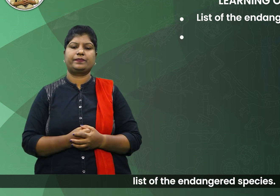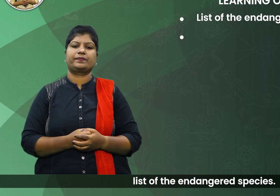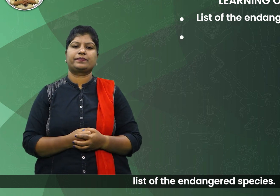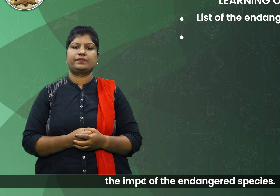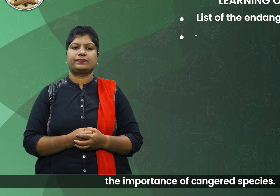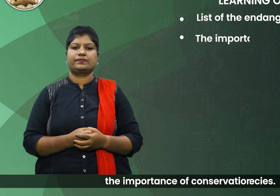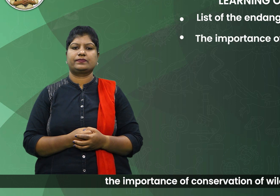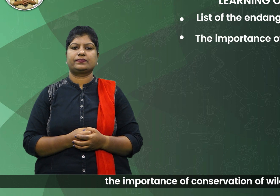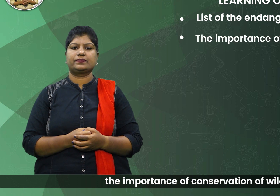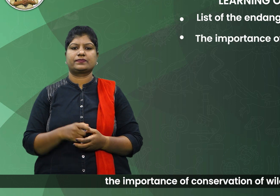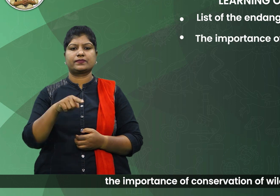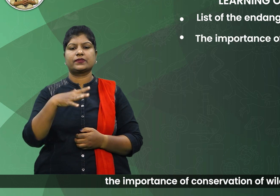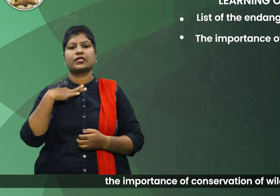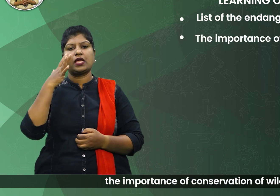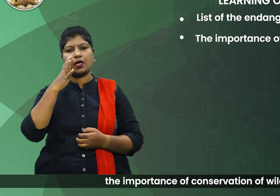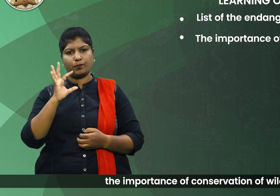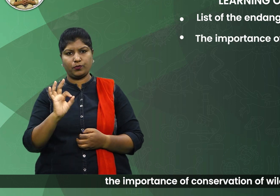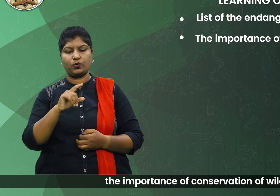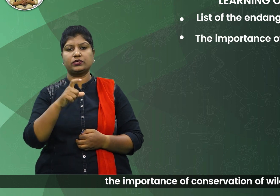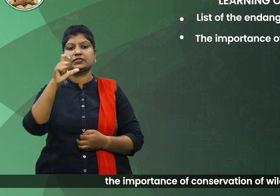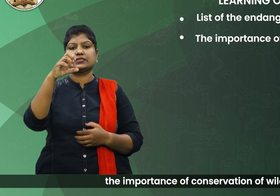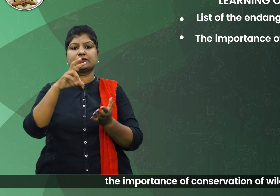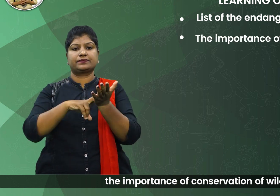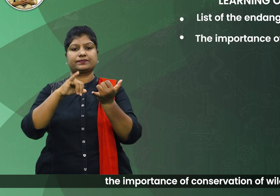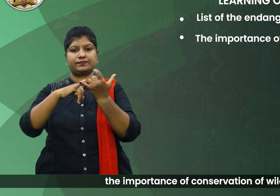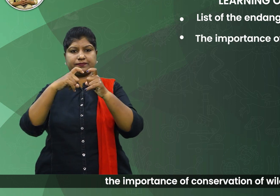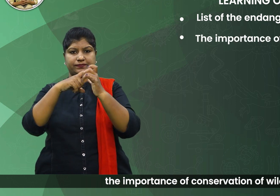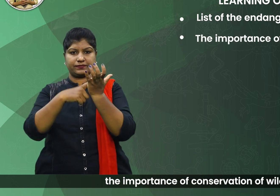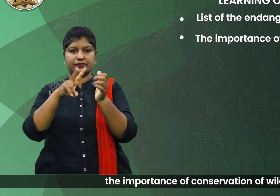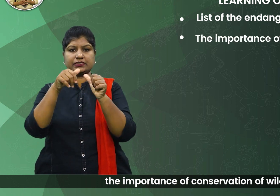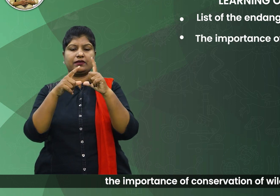The importance of conservation of wildlife